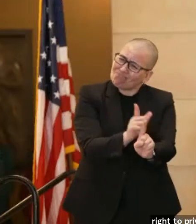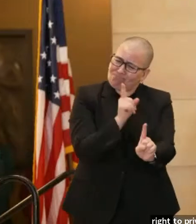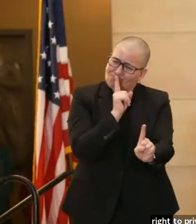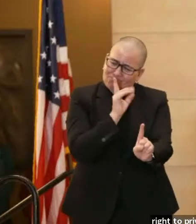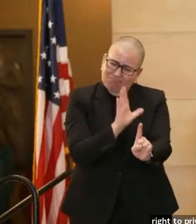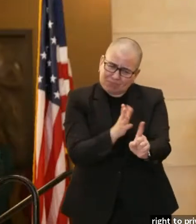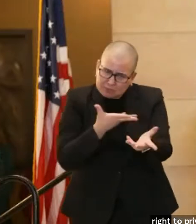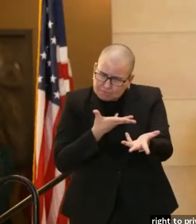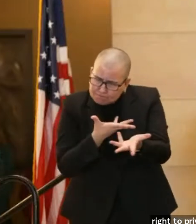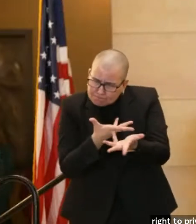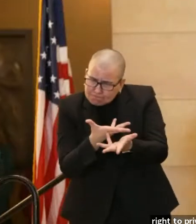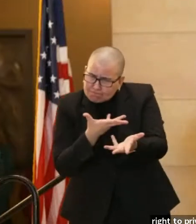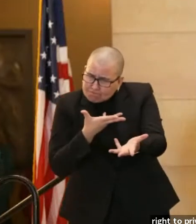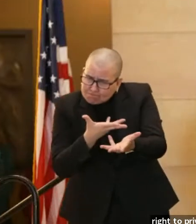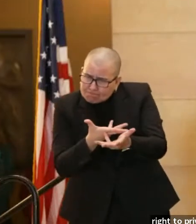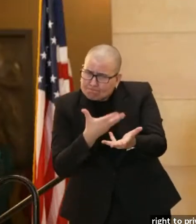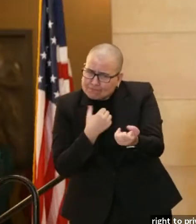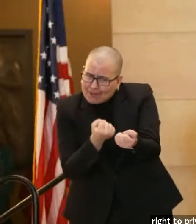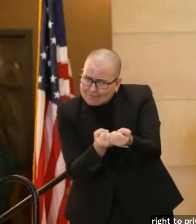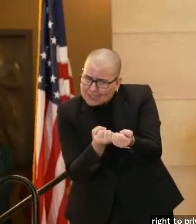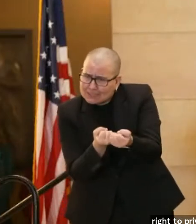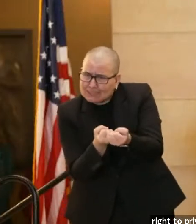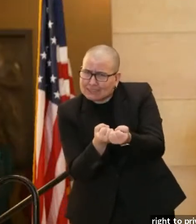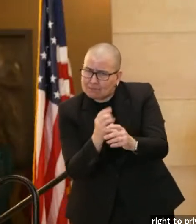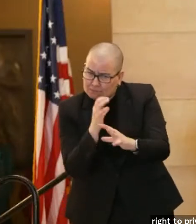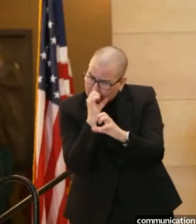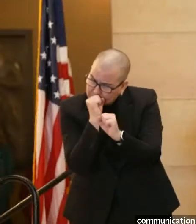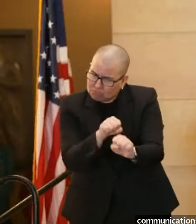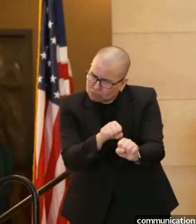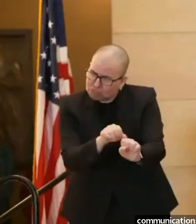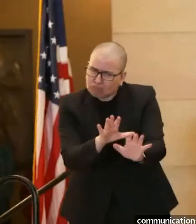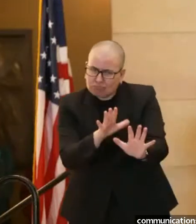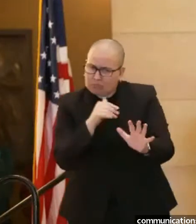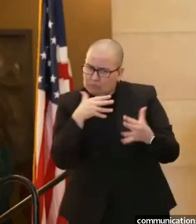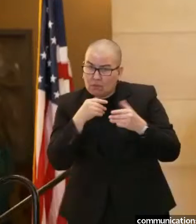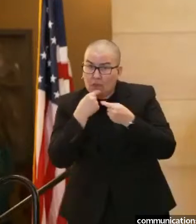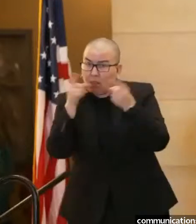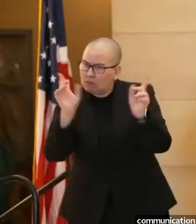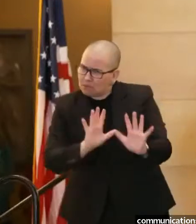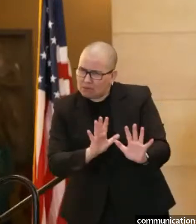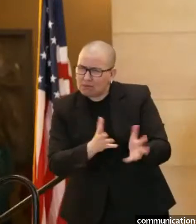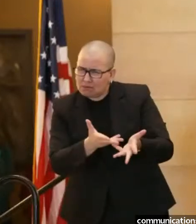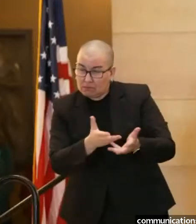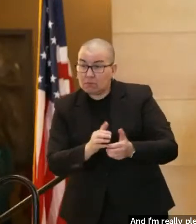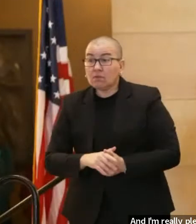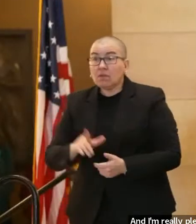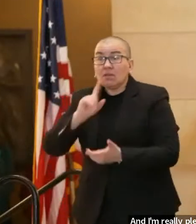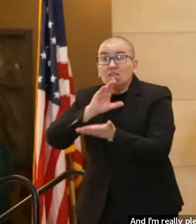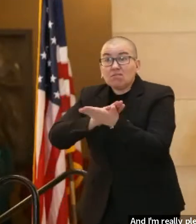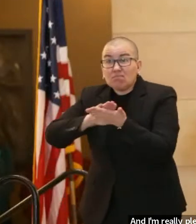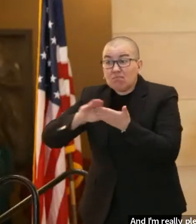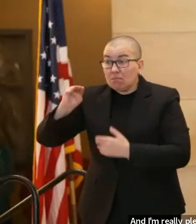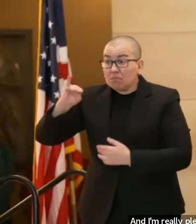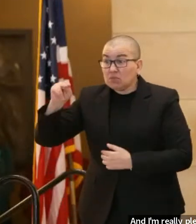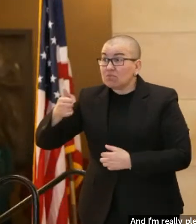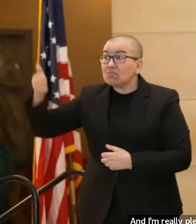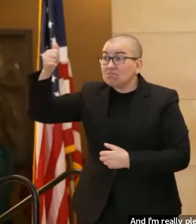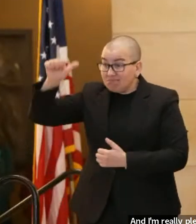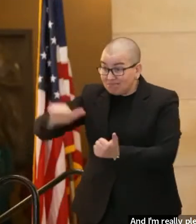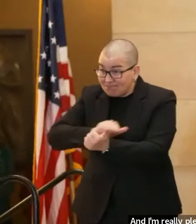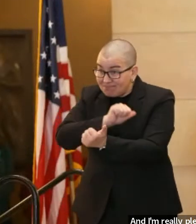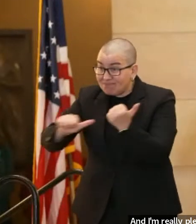that they have with their advocates. And I'm really pleased that the Minnesota Supreme Court recently passed the Hope Coalition case